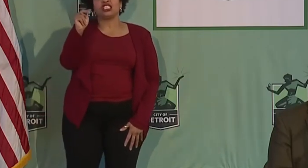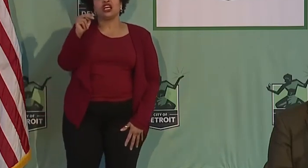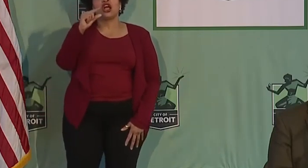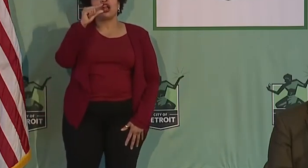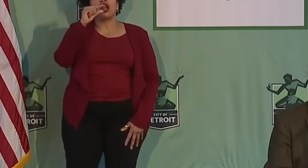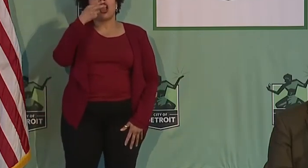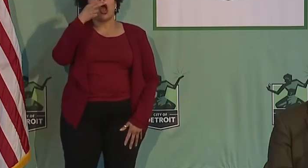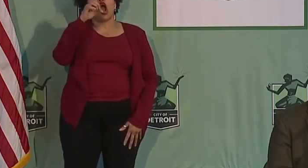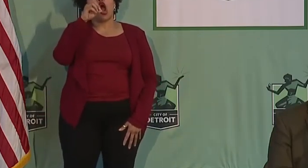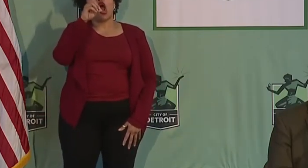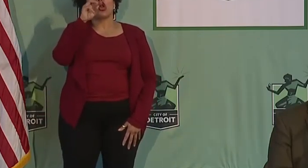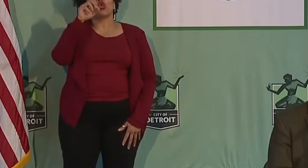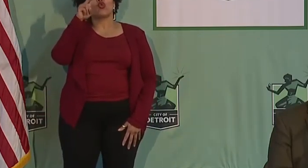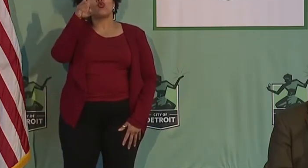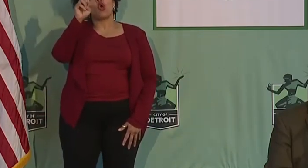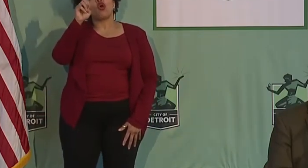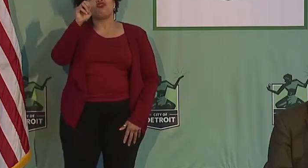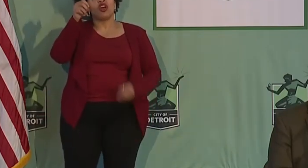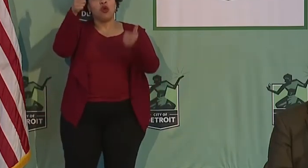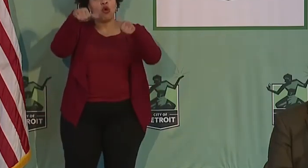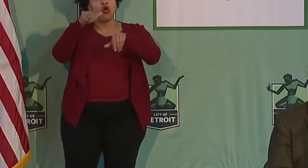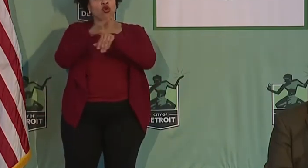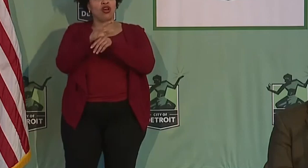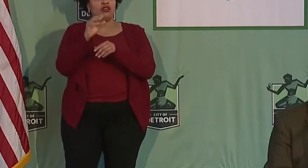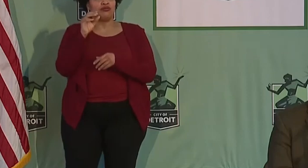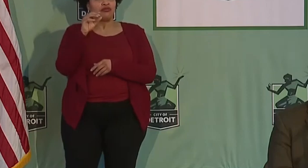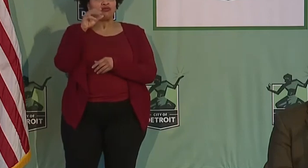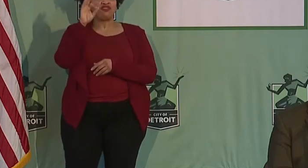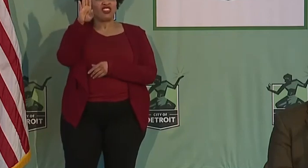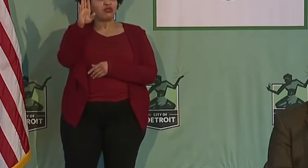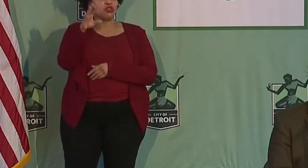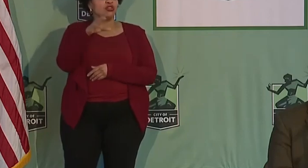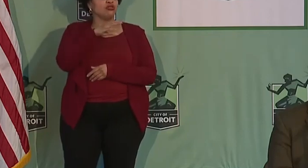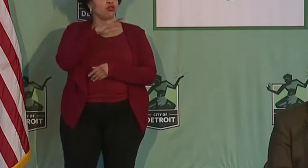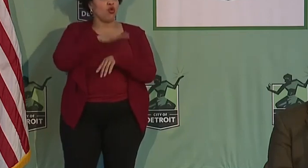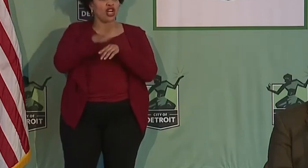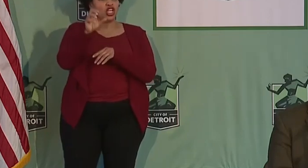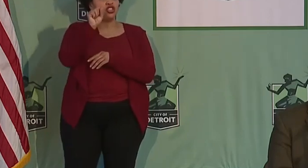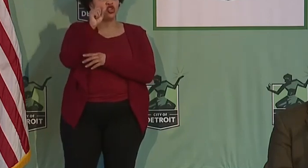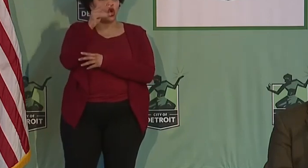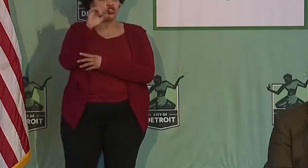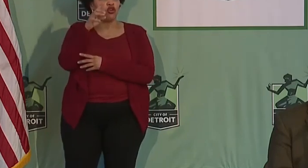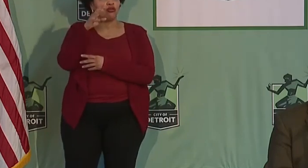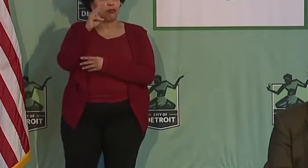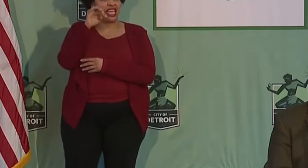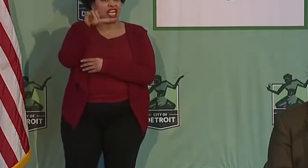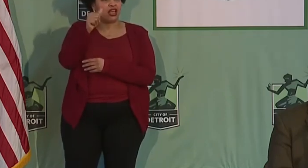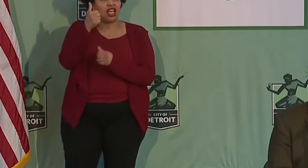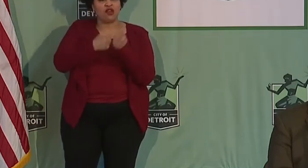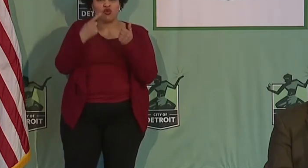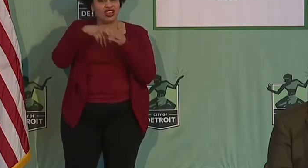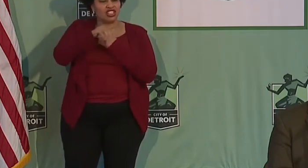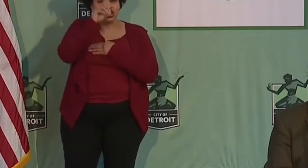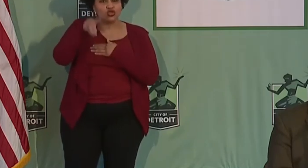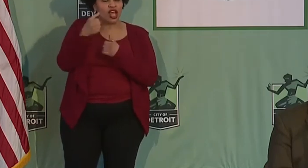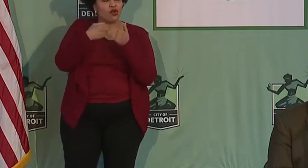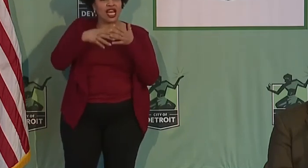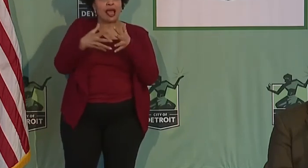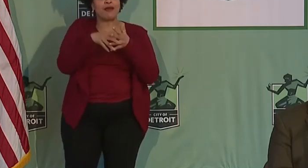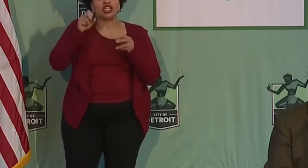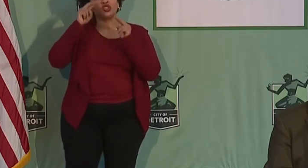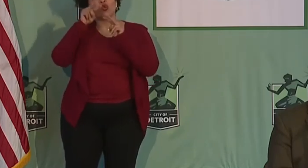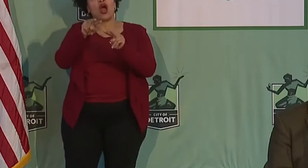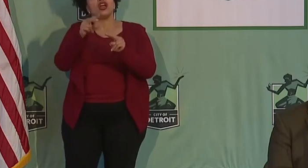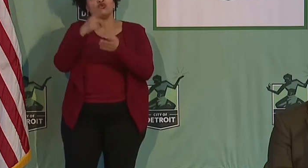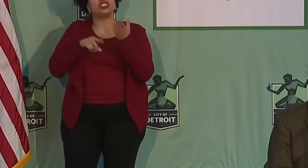Hargrove's post on social media and Facebook, everybody in Detroit and everybody in America should